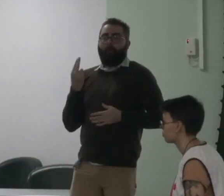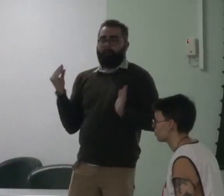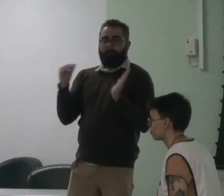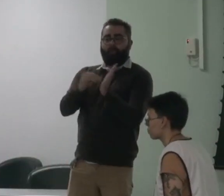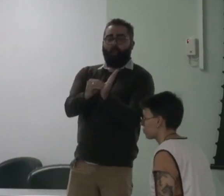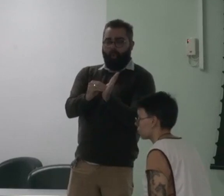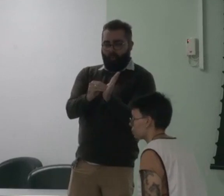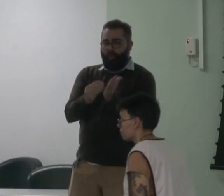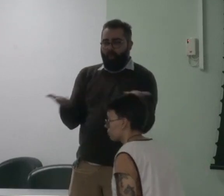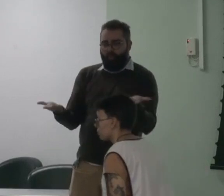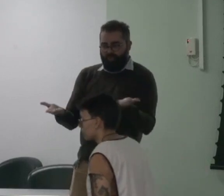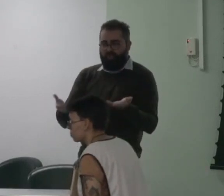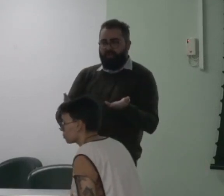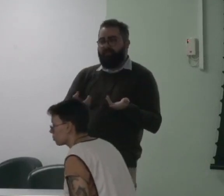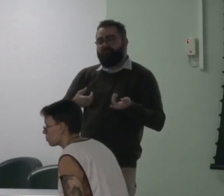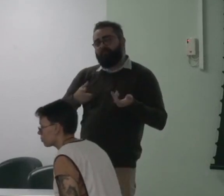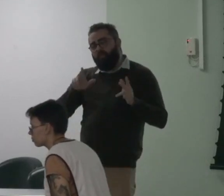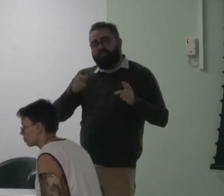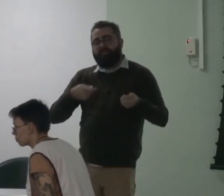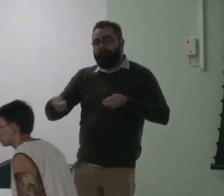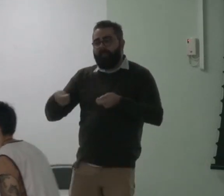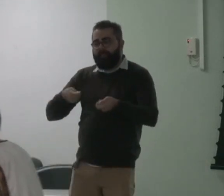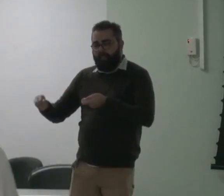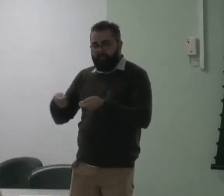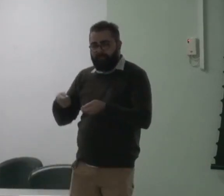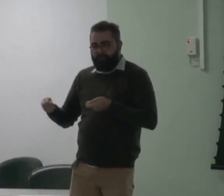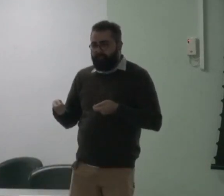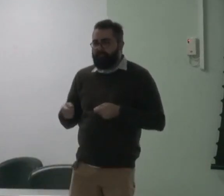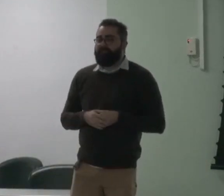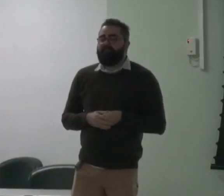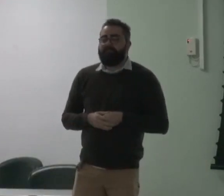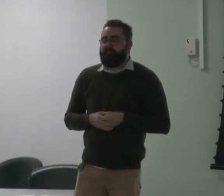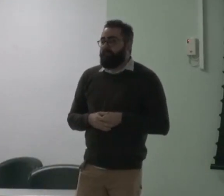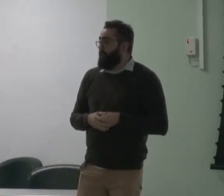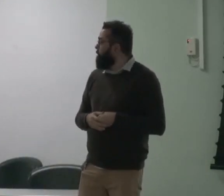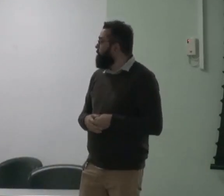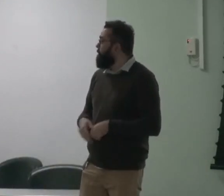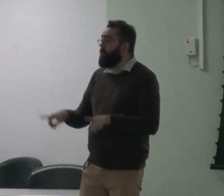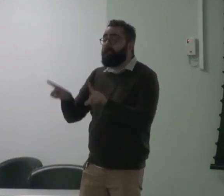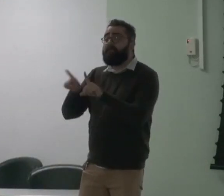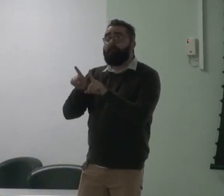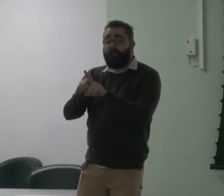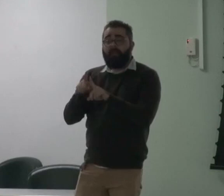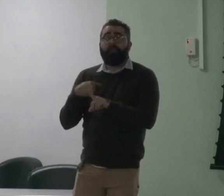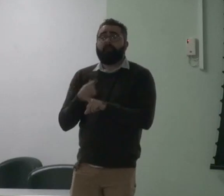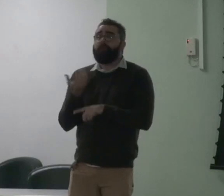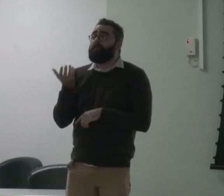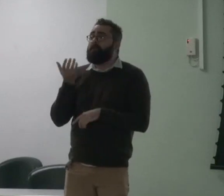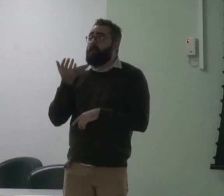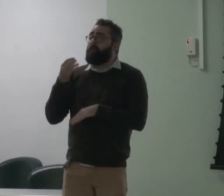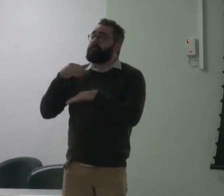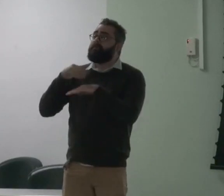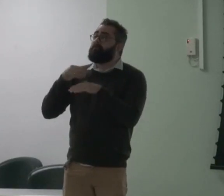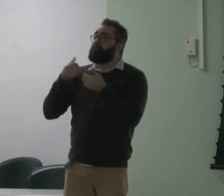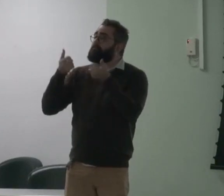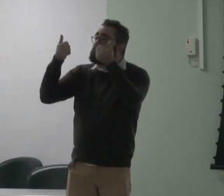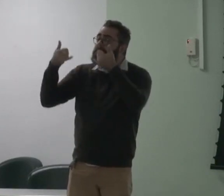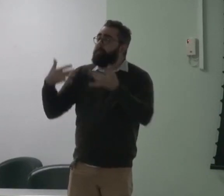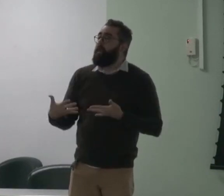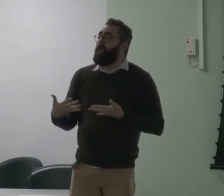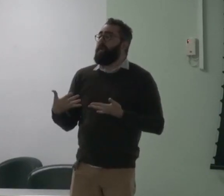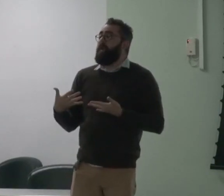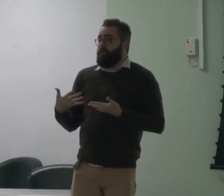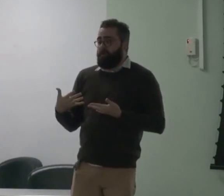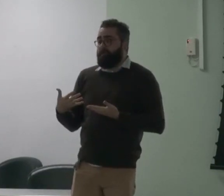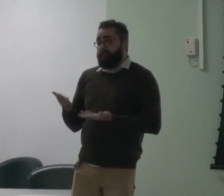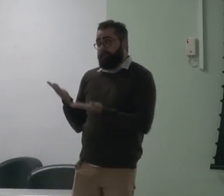of this joint talk, of this round table. I would like to say some words about